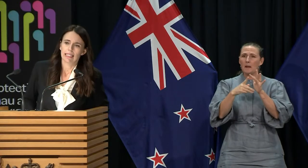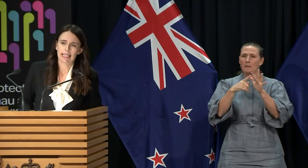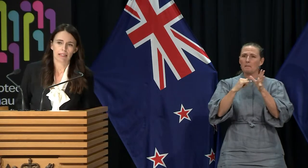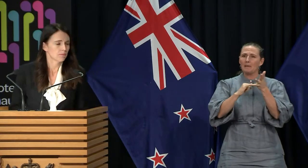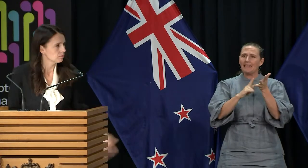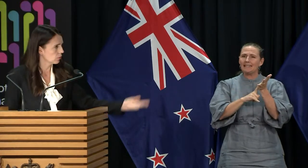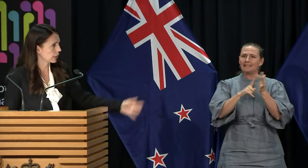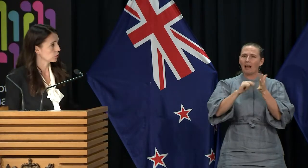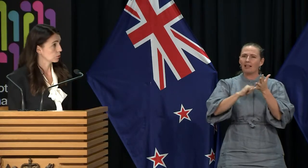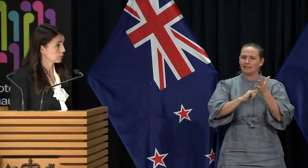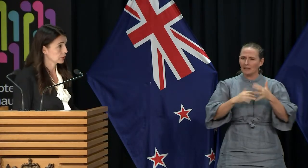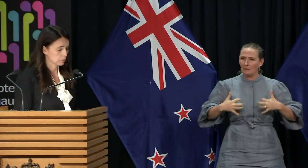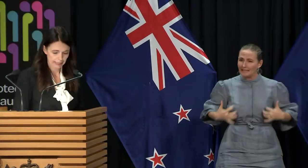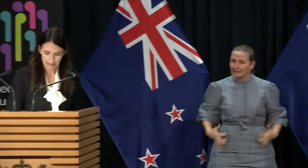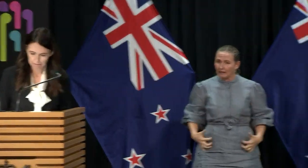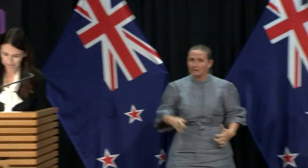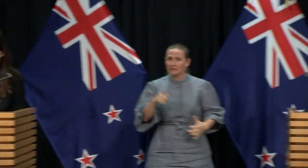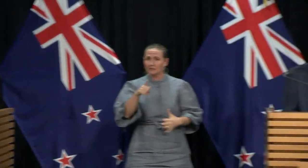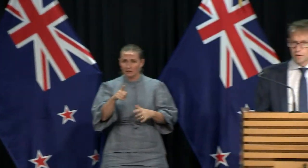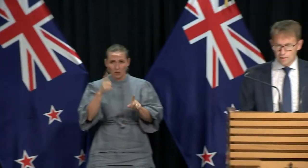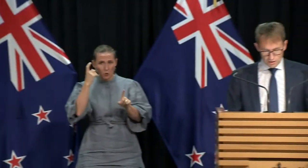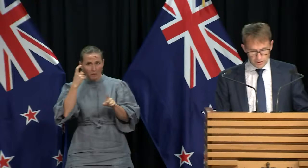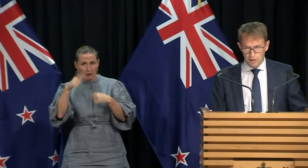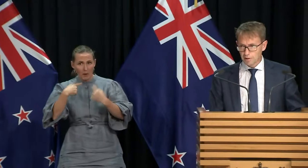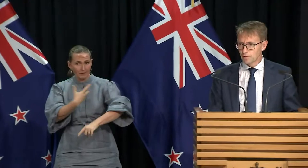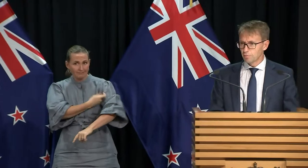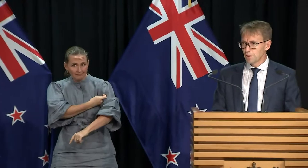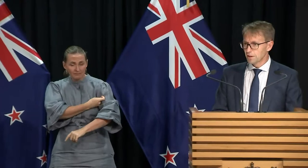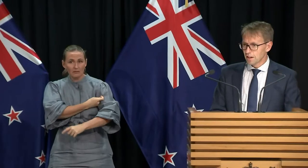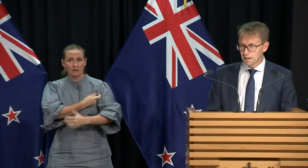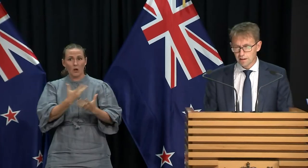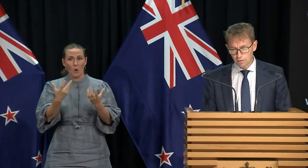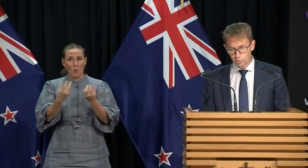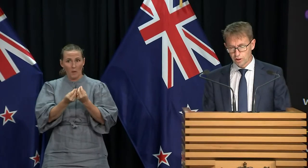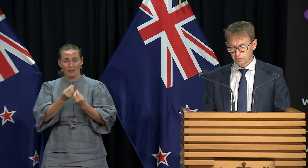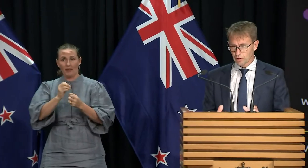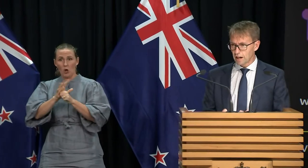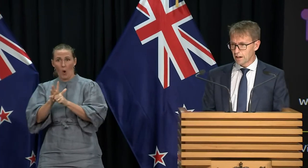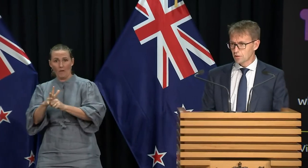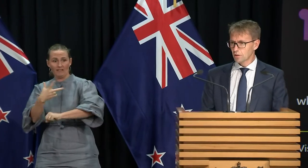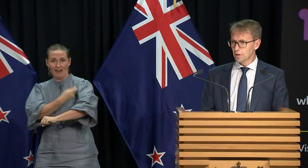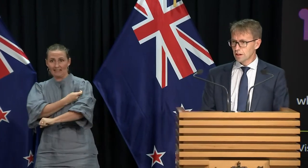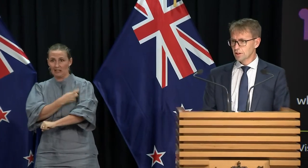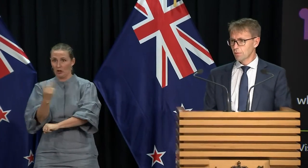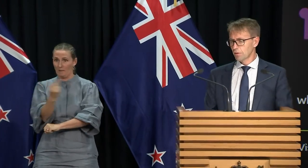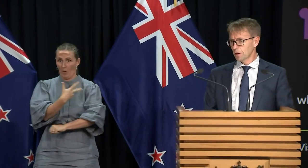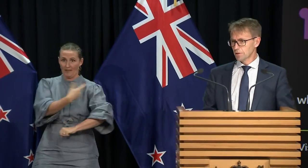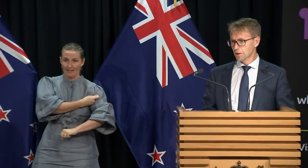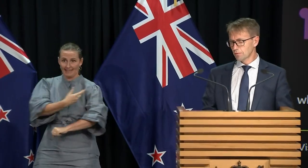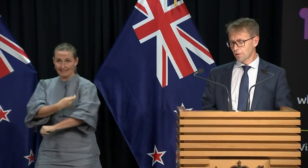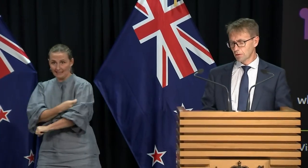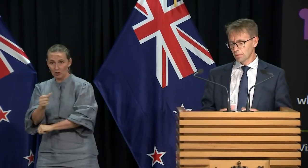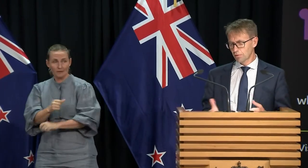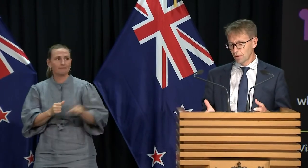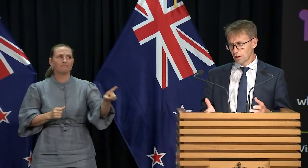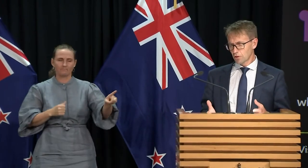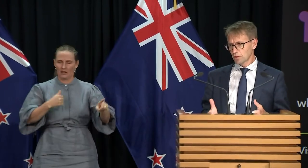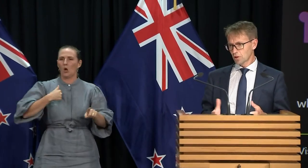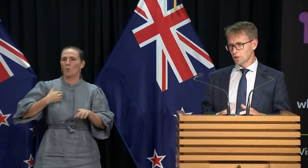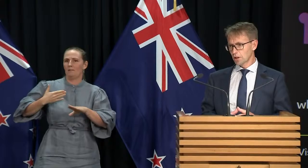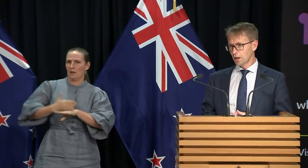COVID vaccinations? Yeah. Speak to that. Thanks, Prime Minister. This is something we've been working very hard on over the last couple of months, and in fact